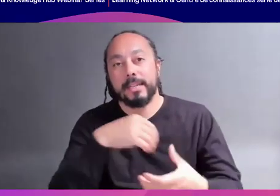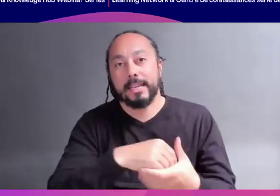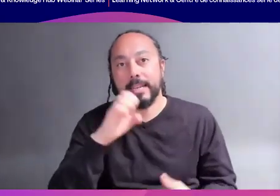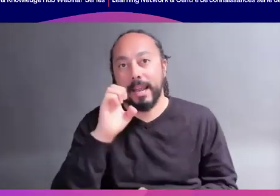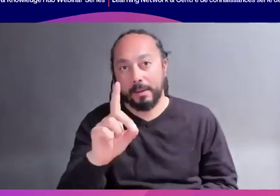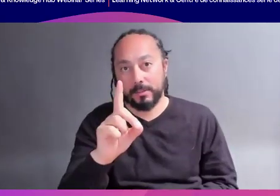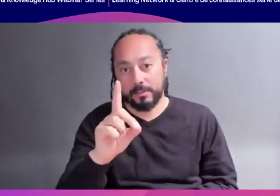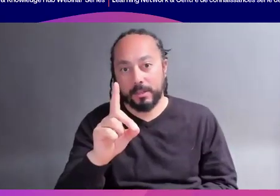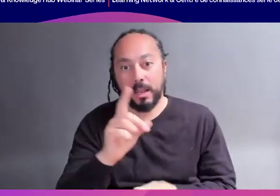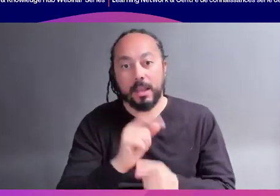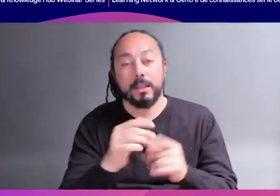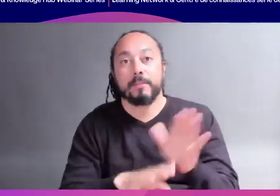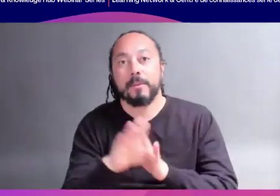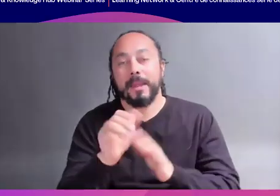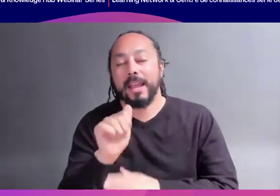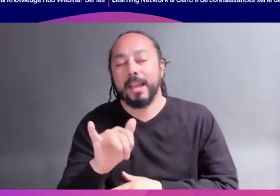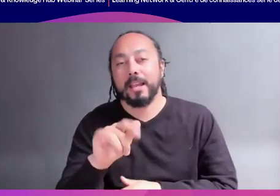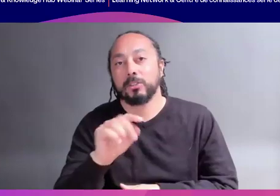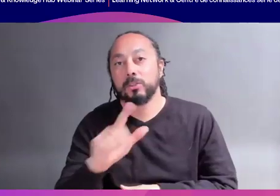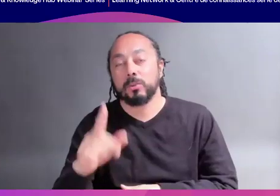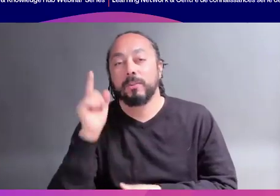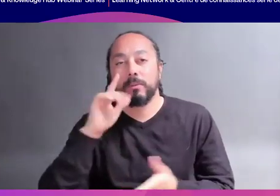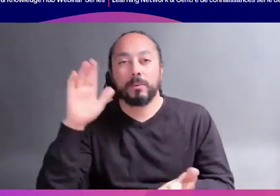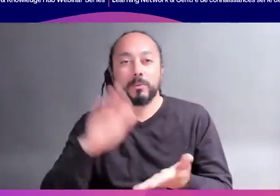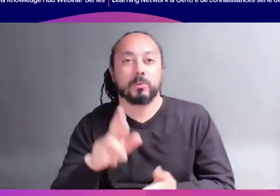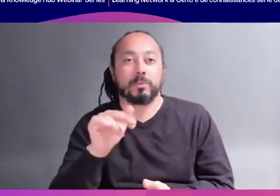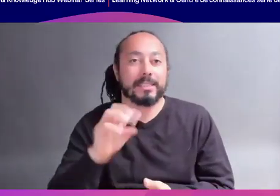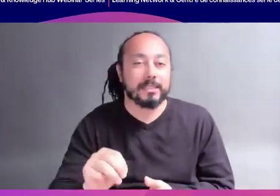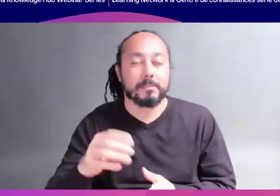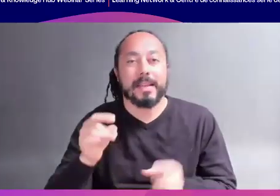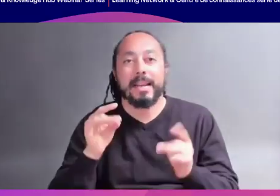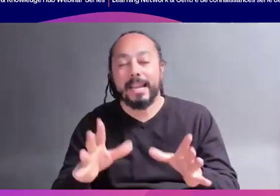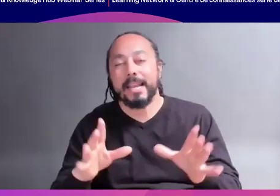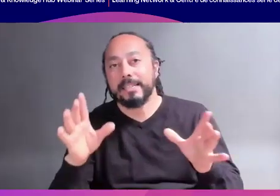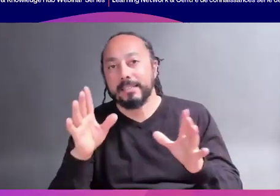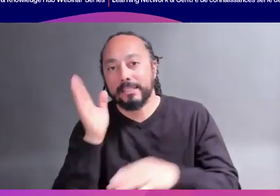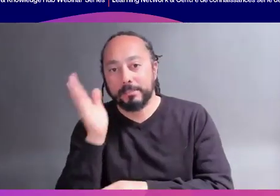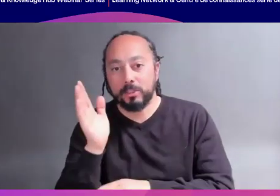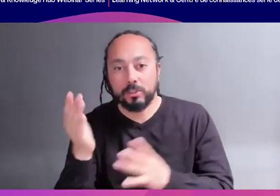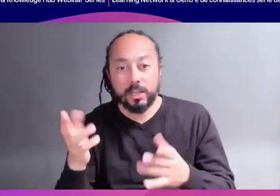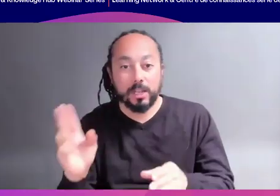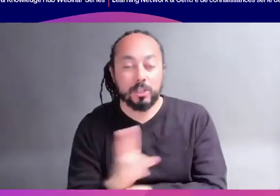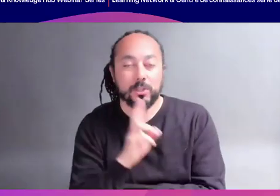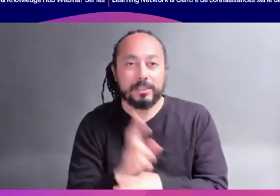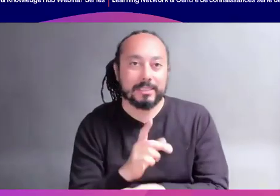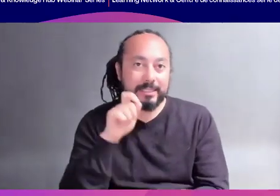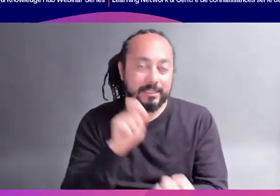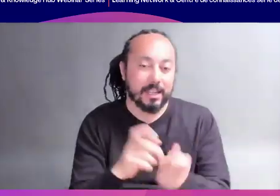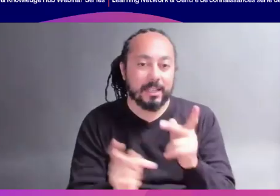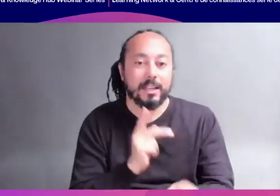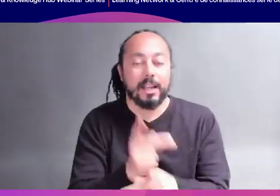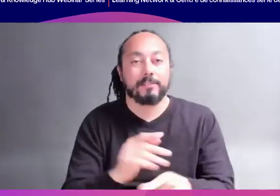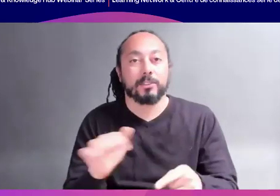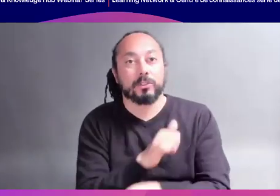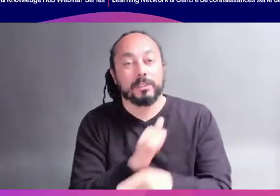Edmonton who's developed an AI tool to reduce racism, hate speech, and online bias by using exactly the kind of training and